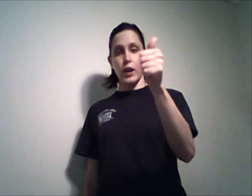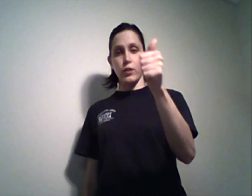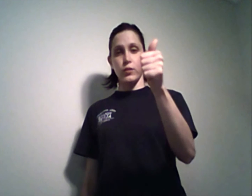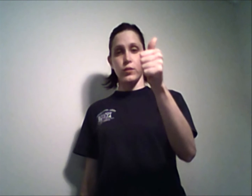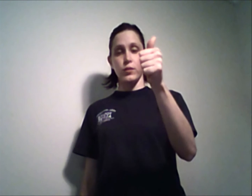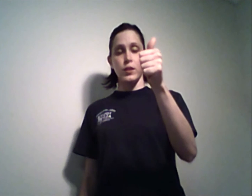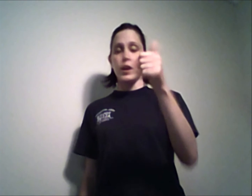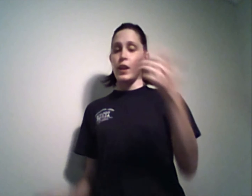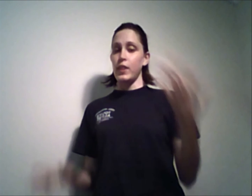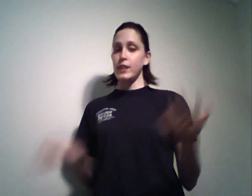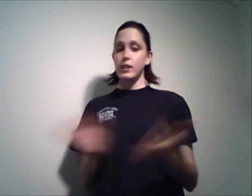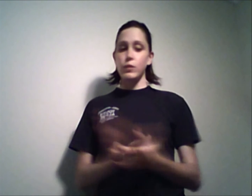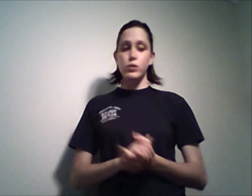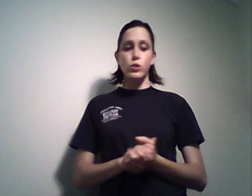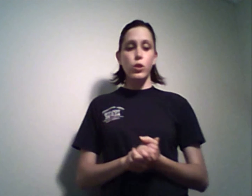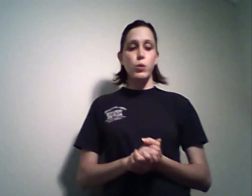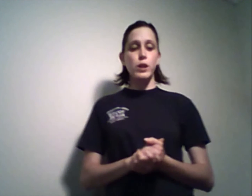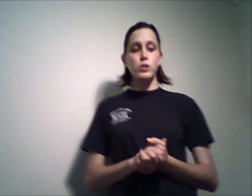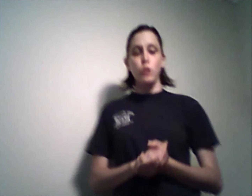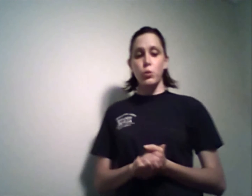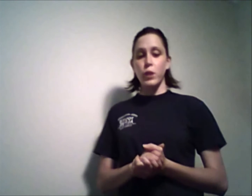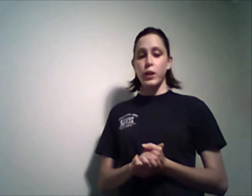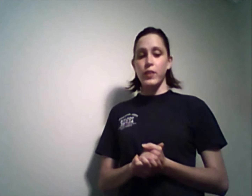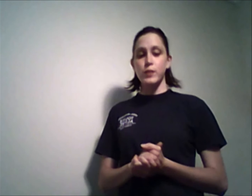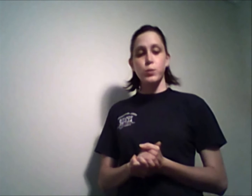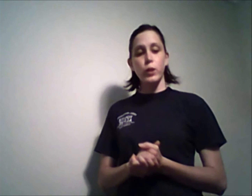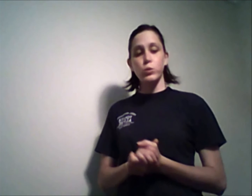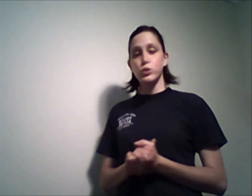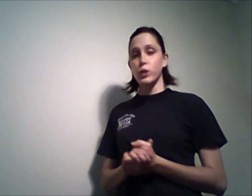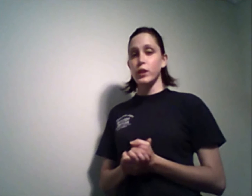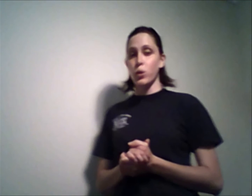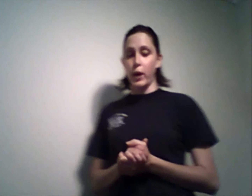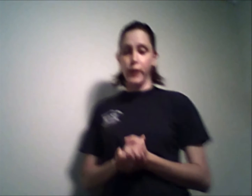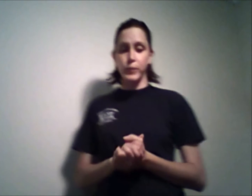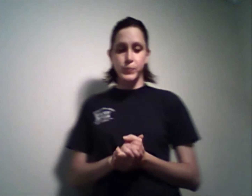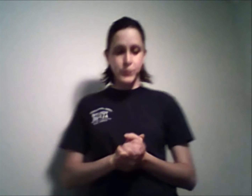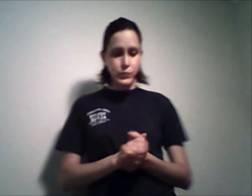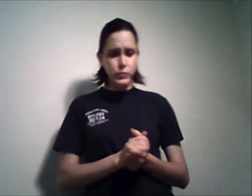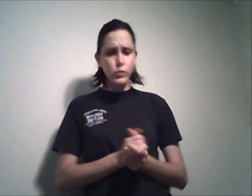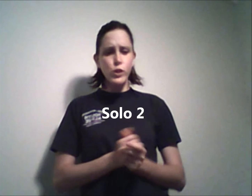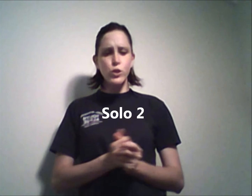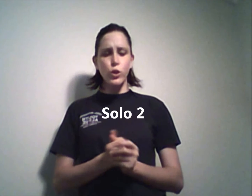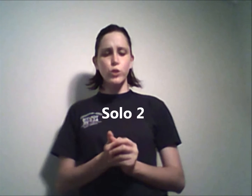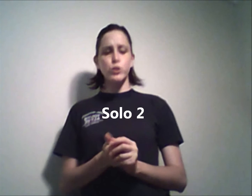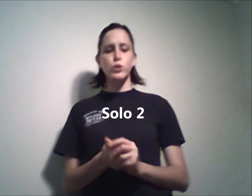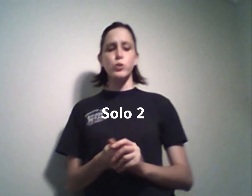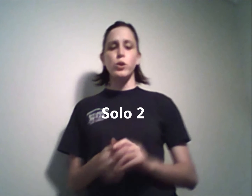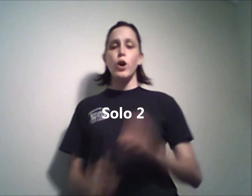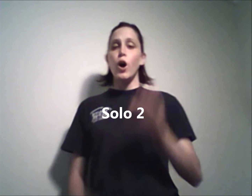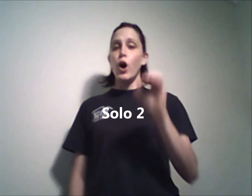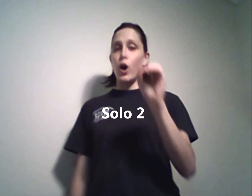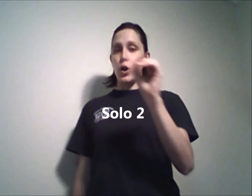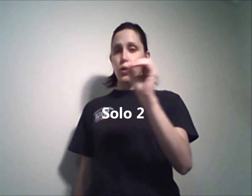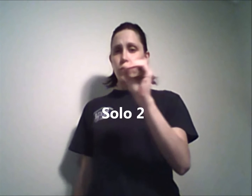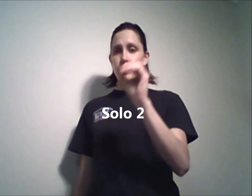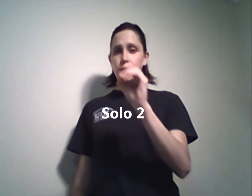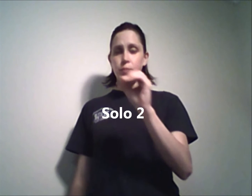yourself. That's it for solo 1. Solo 1 at this point will join the choir. Solo 2. O.